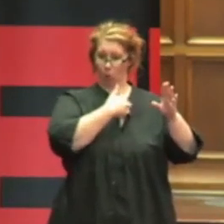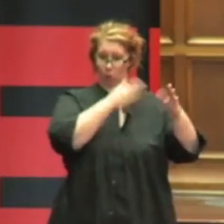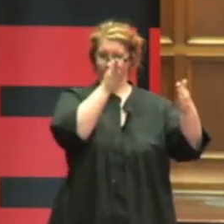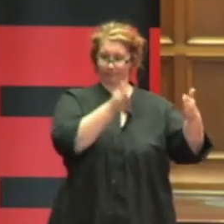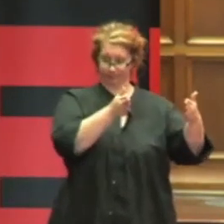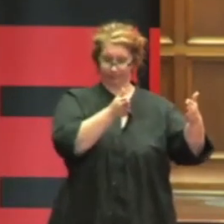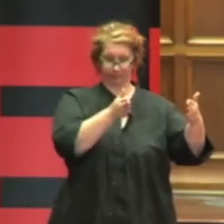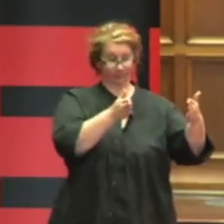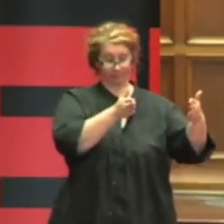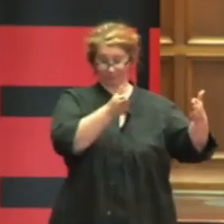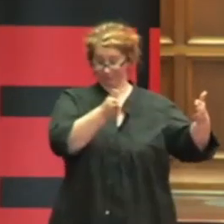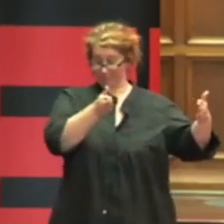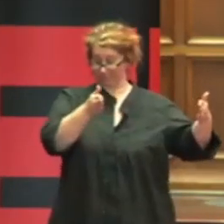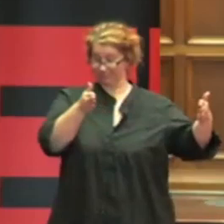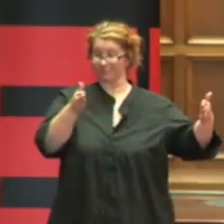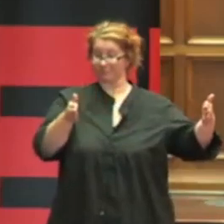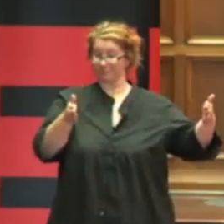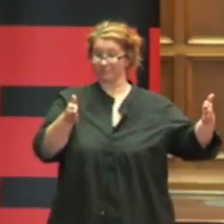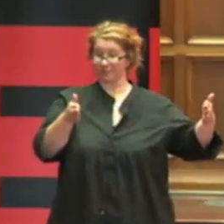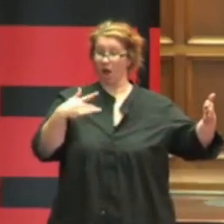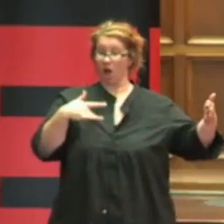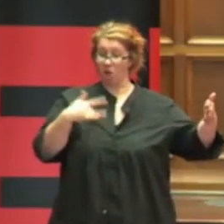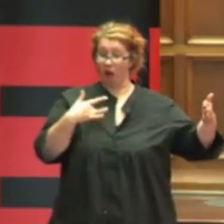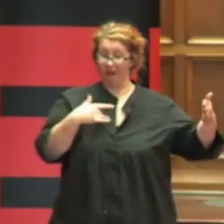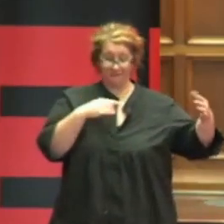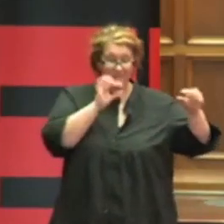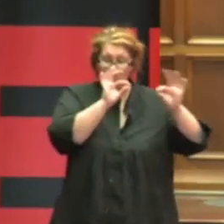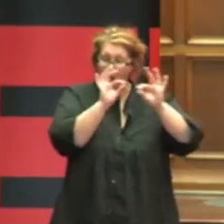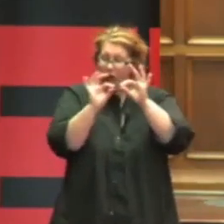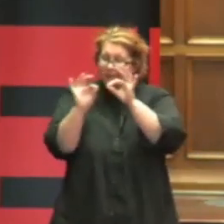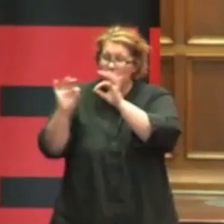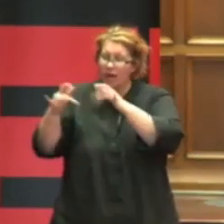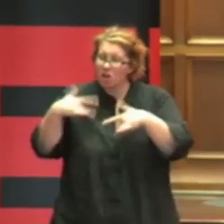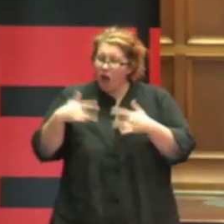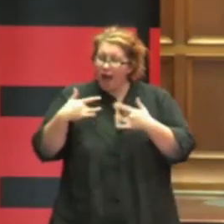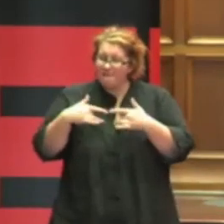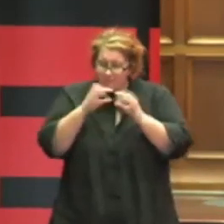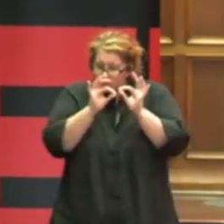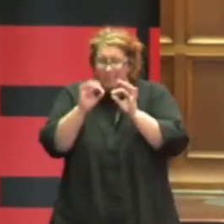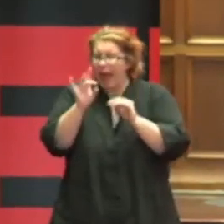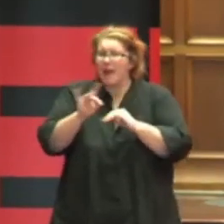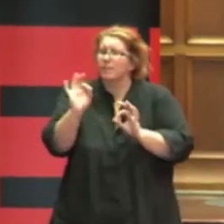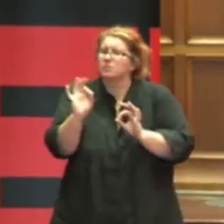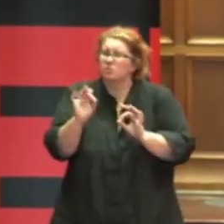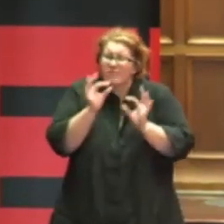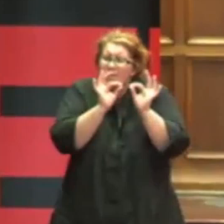entirety of my arm, life exists at the microbial level. There are no animals we can see with the naked eye.